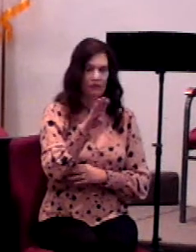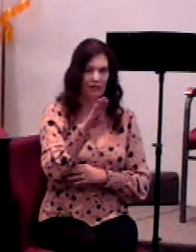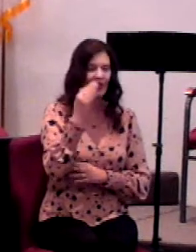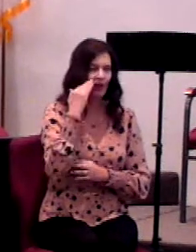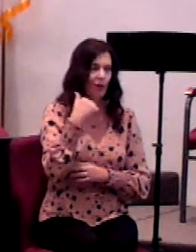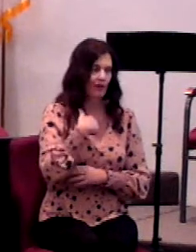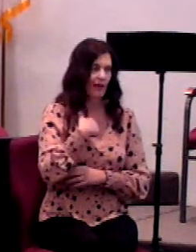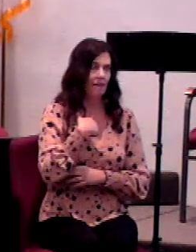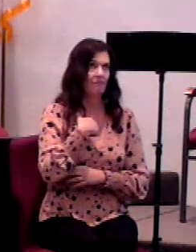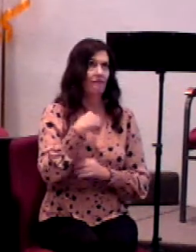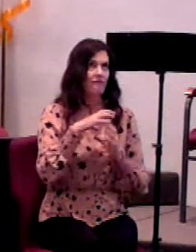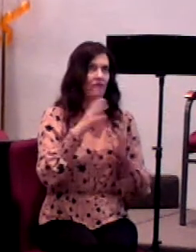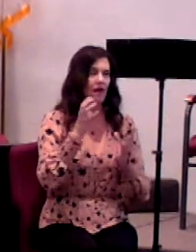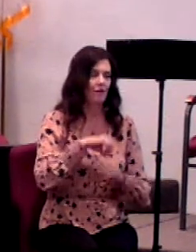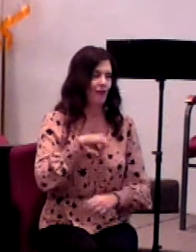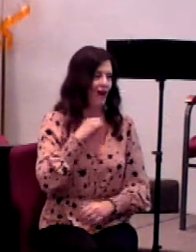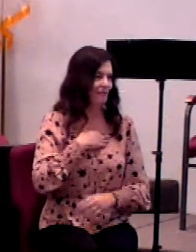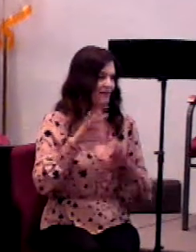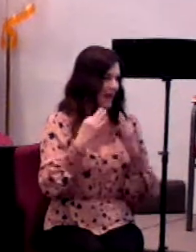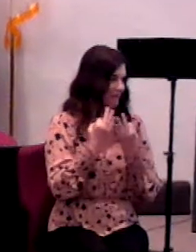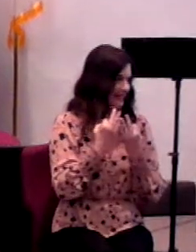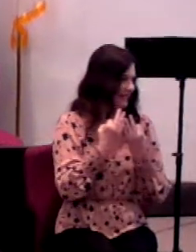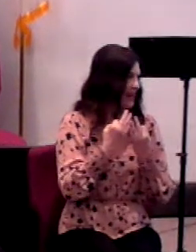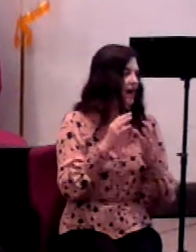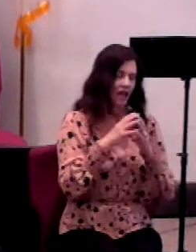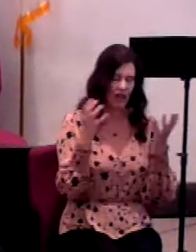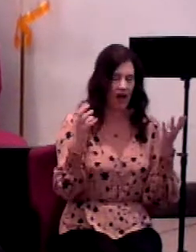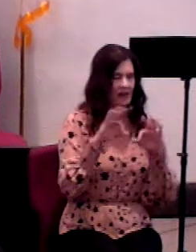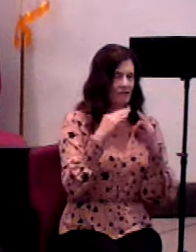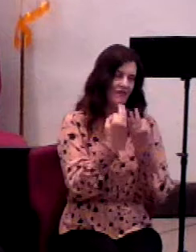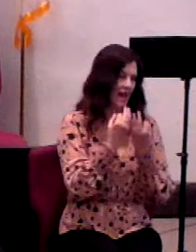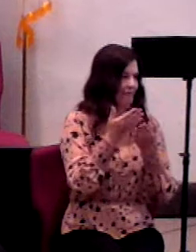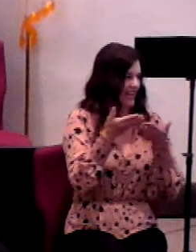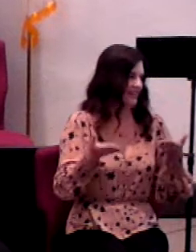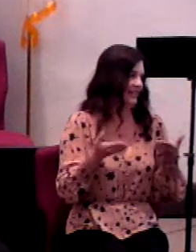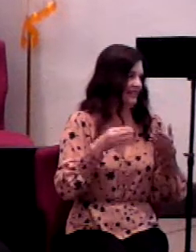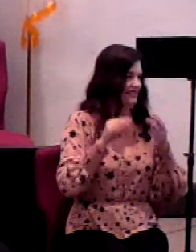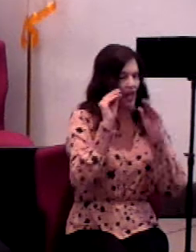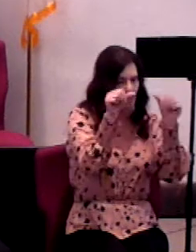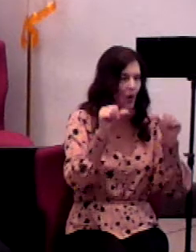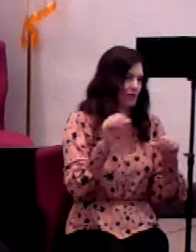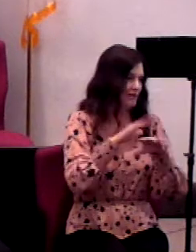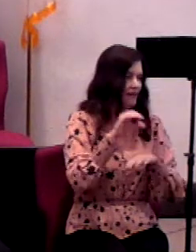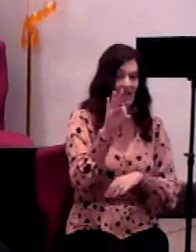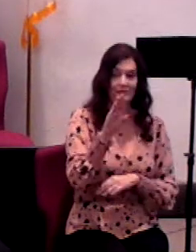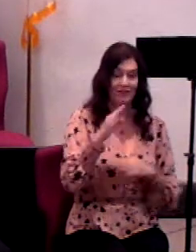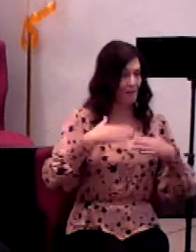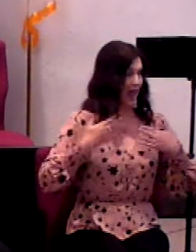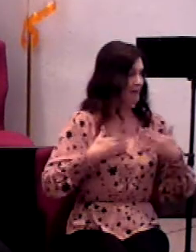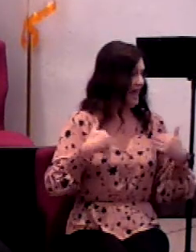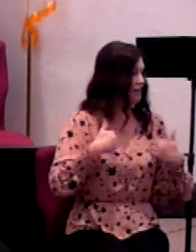that I'm very proud of my family, and I put a lot of family things on there. So I'm very happy to have my daughter and